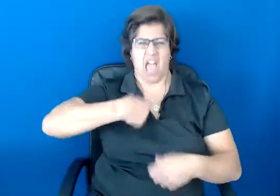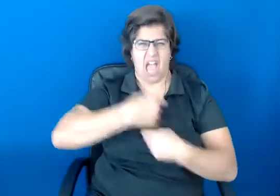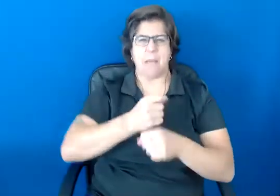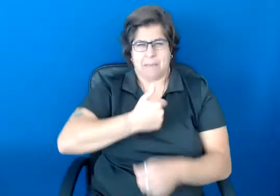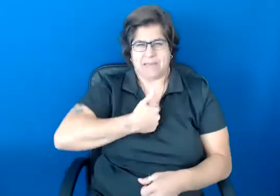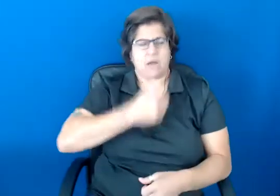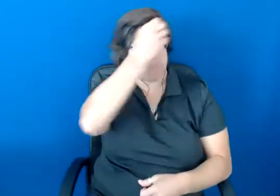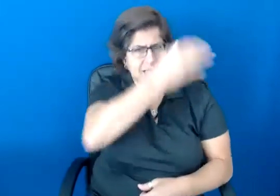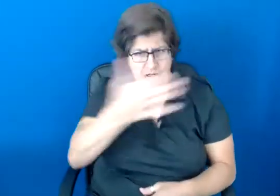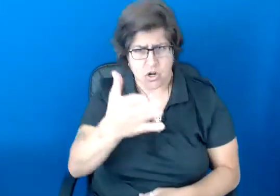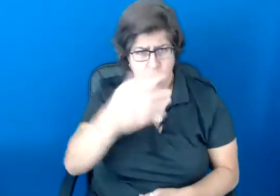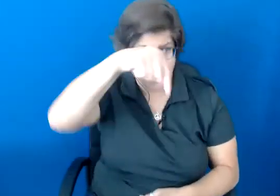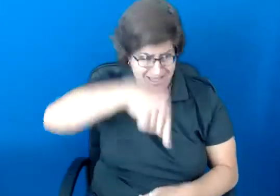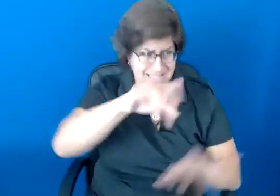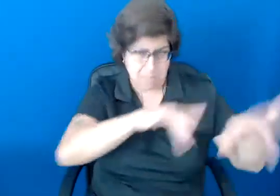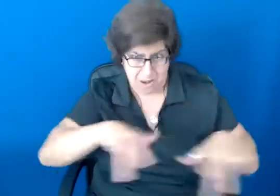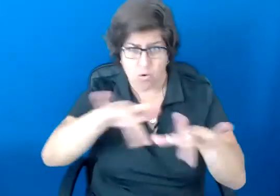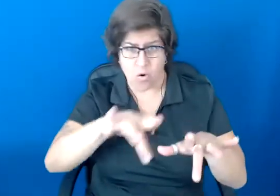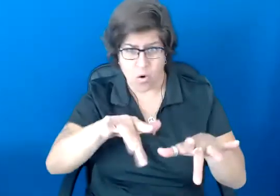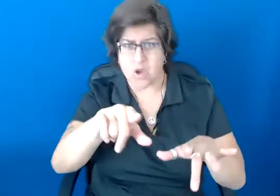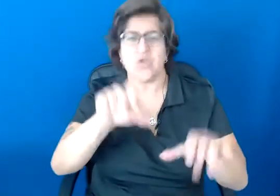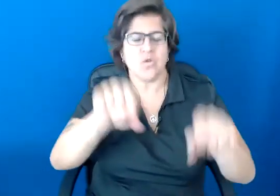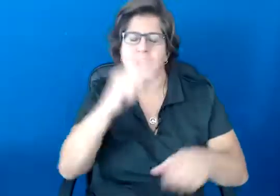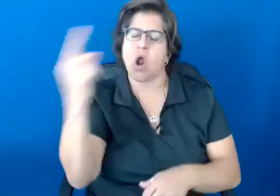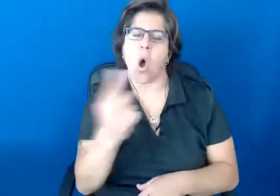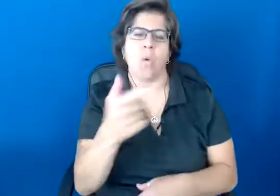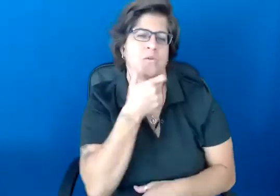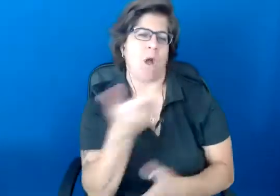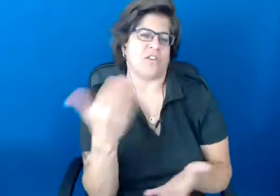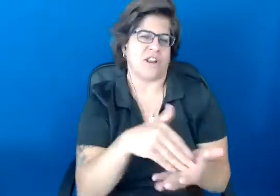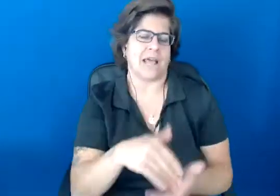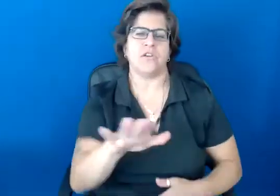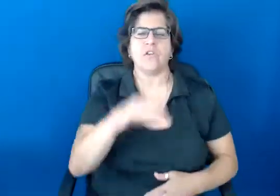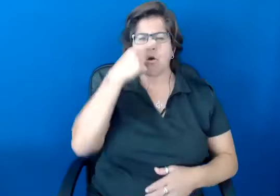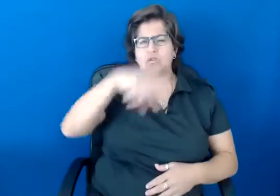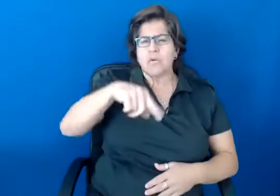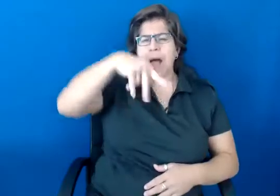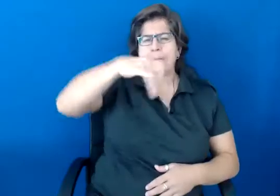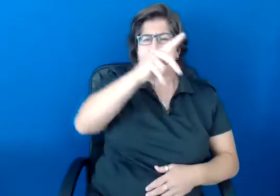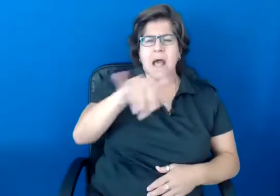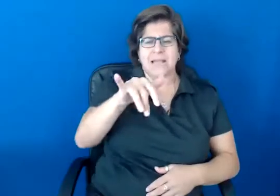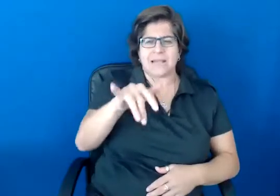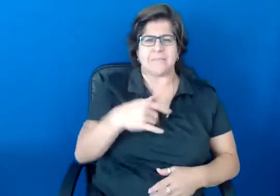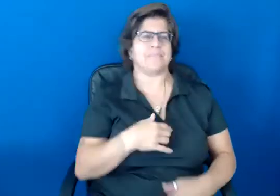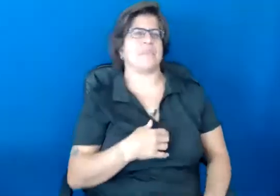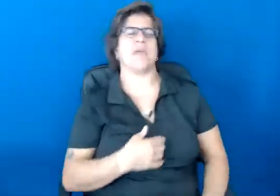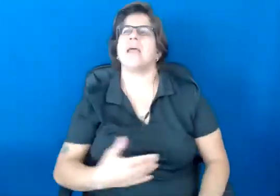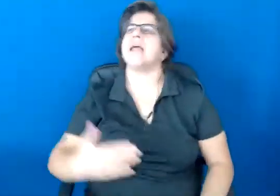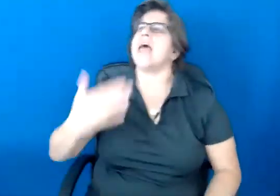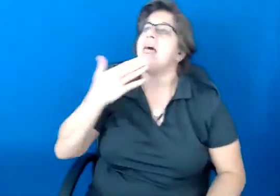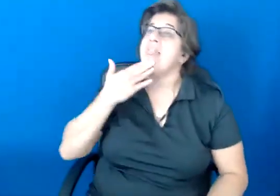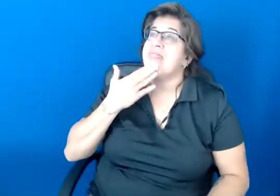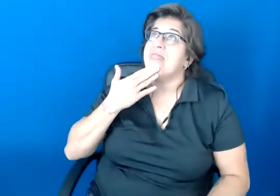is being recorded, so you can always go find it. But Polly, would you please repeat that again, because not everybody got it. Thank God